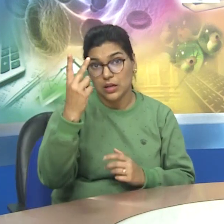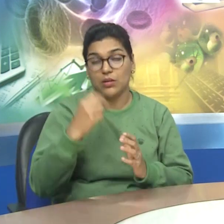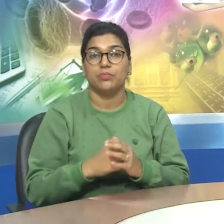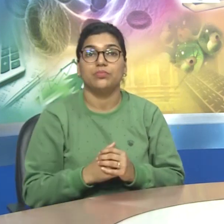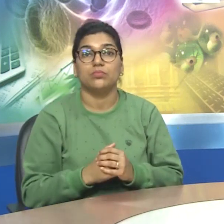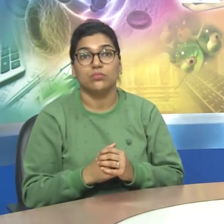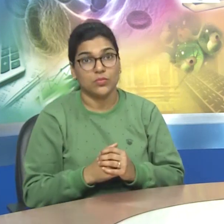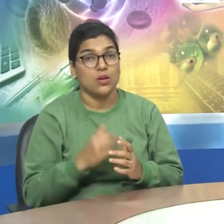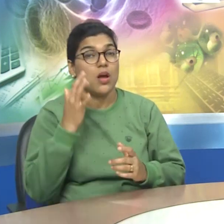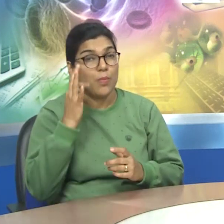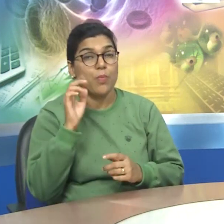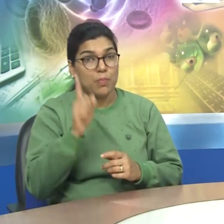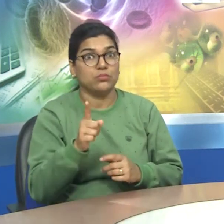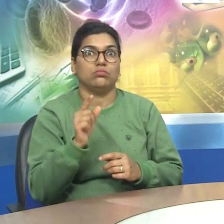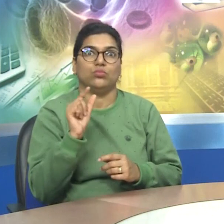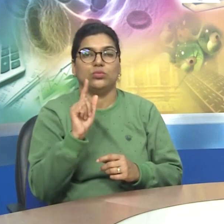Point 2.